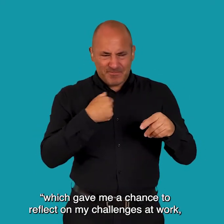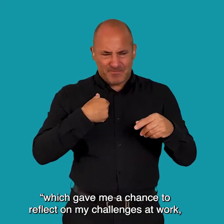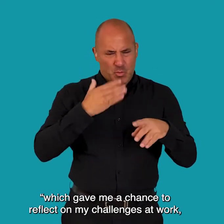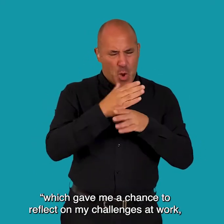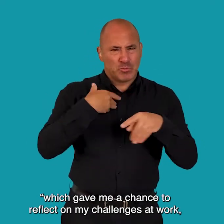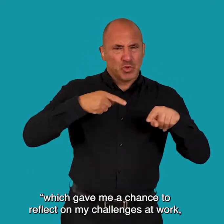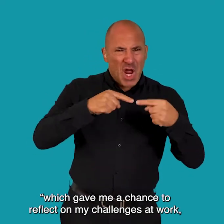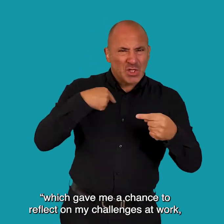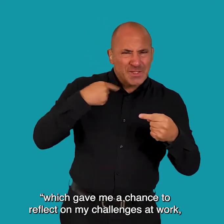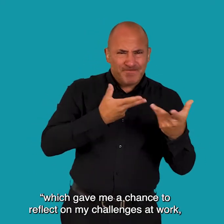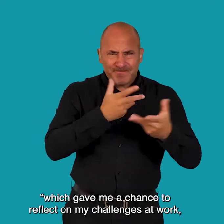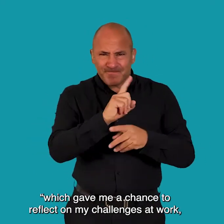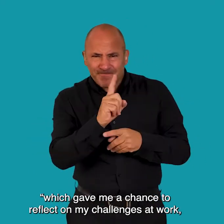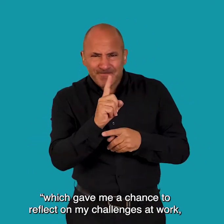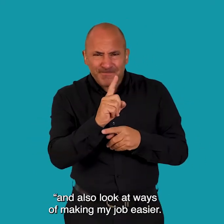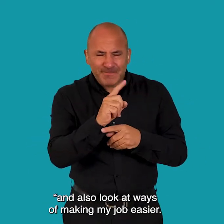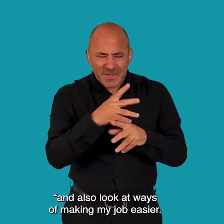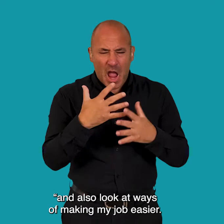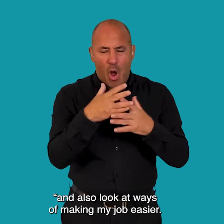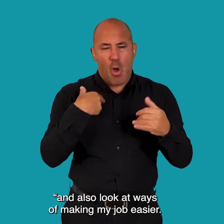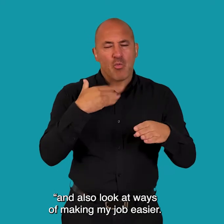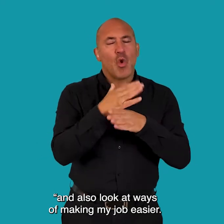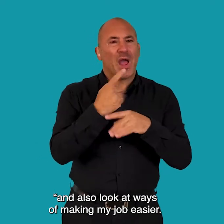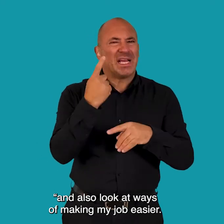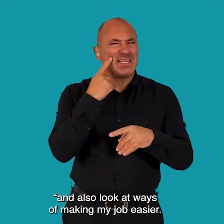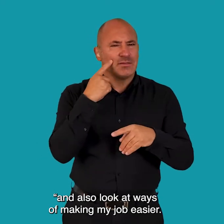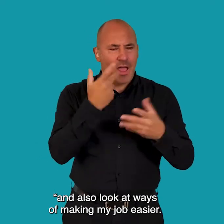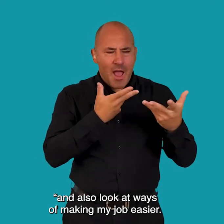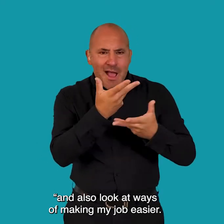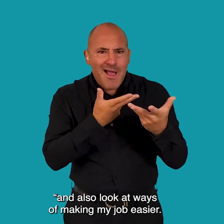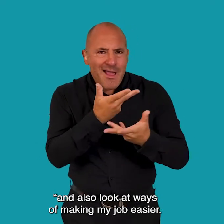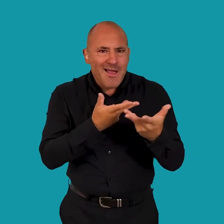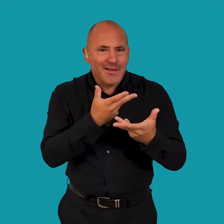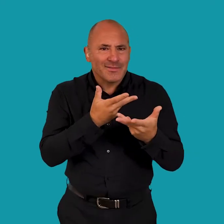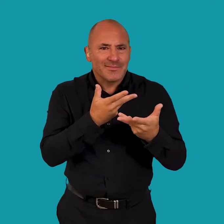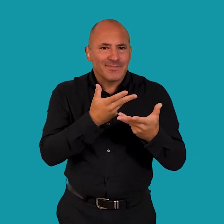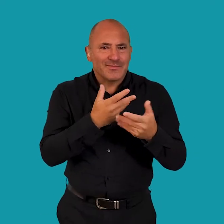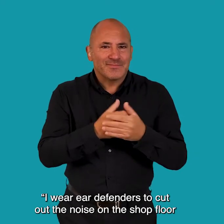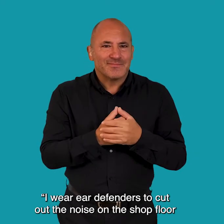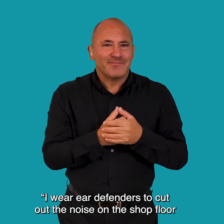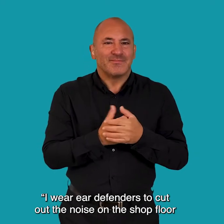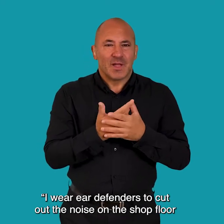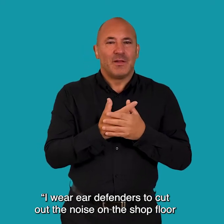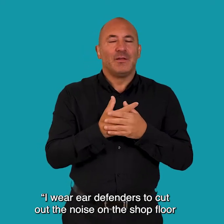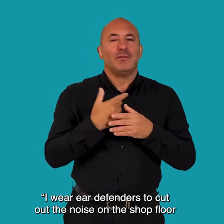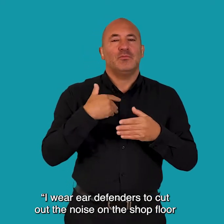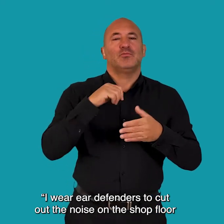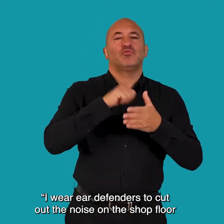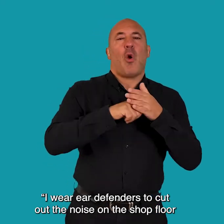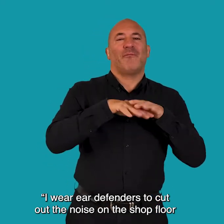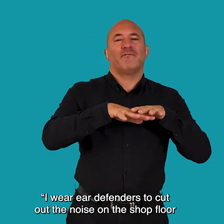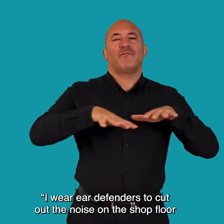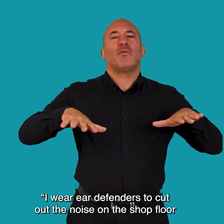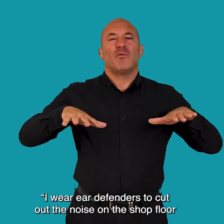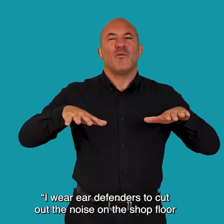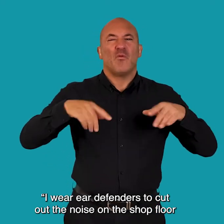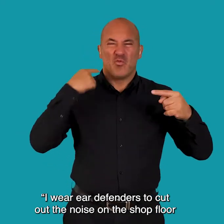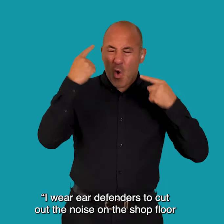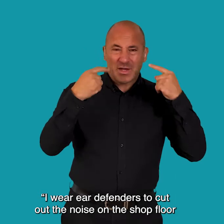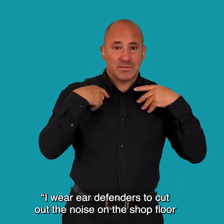my challenges at work and also look at ways of making my job easier. I wear ear defenders to cut out the noise on the shop floor